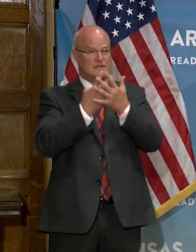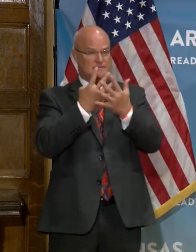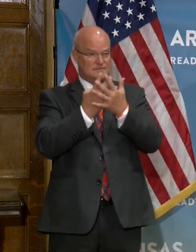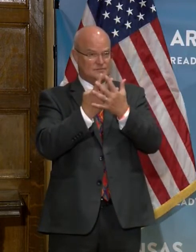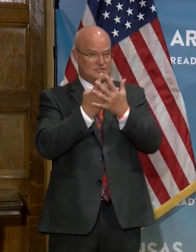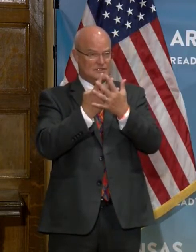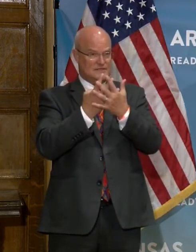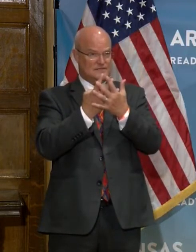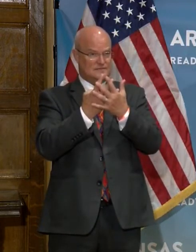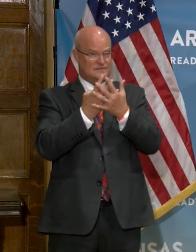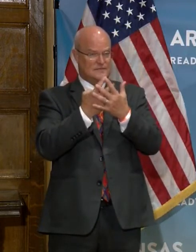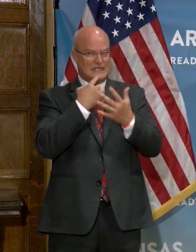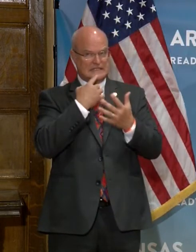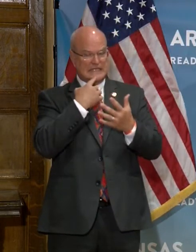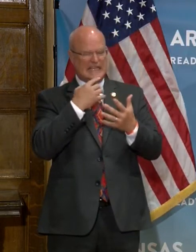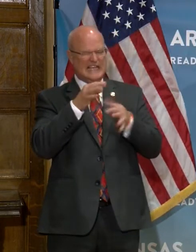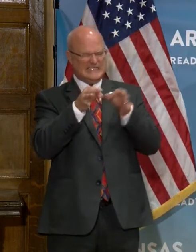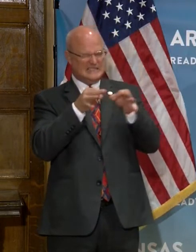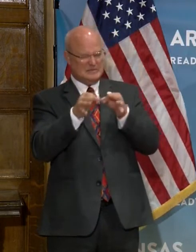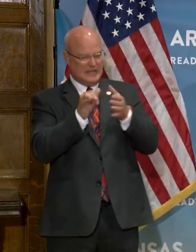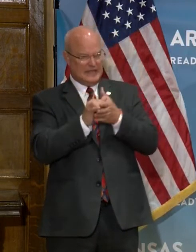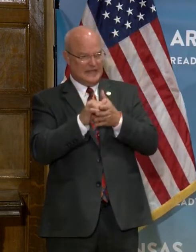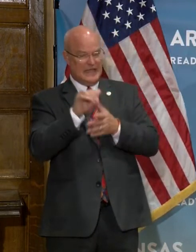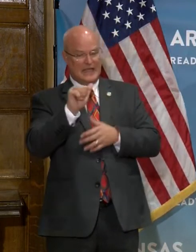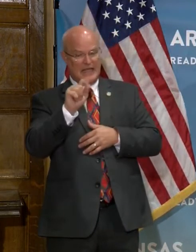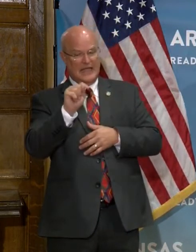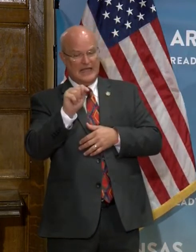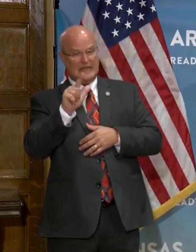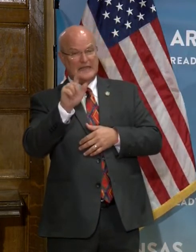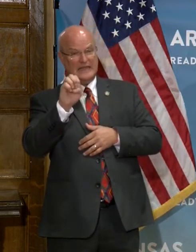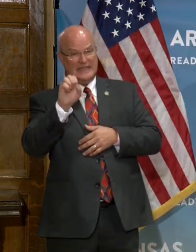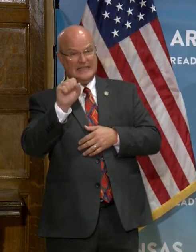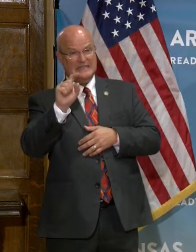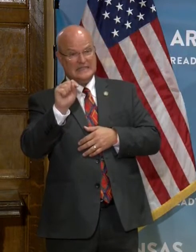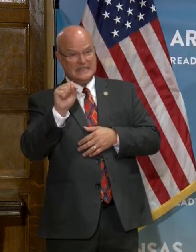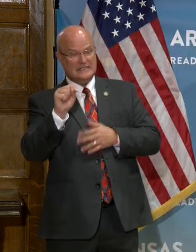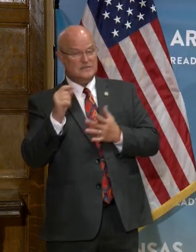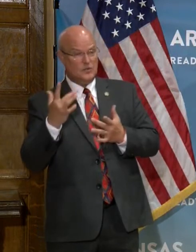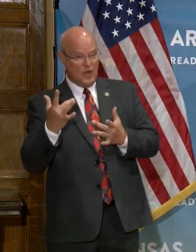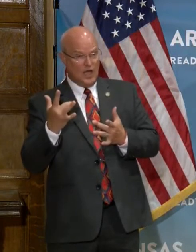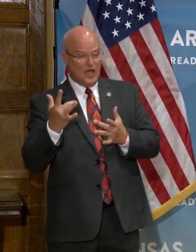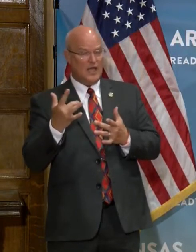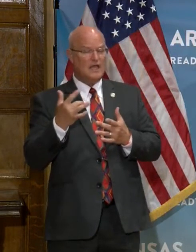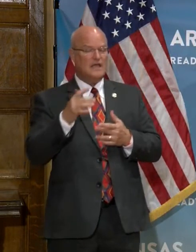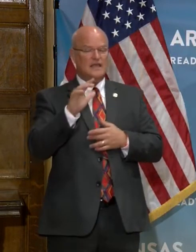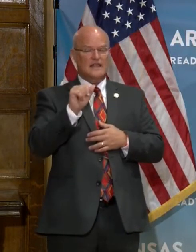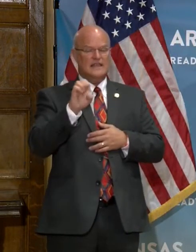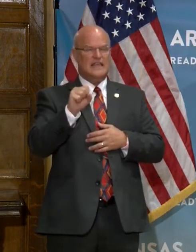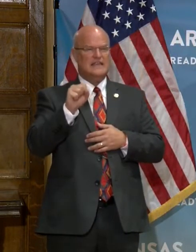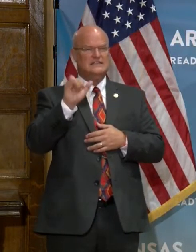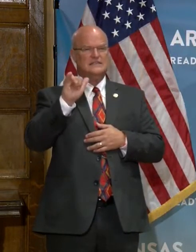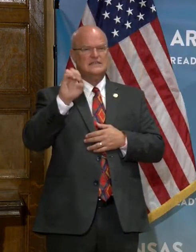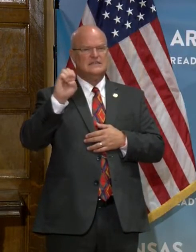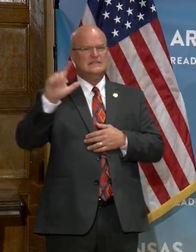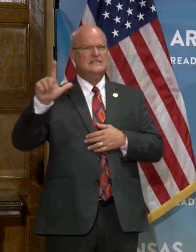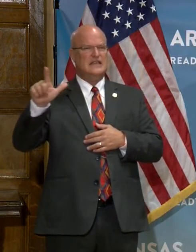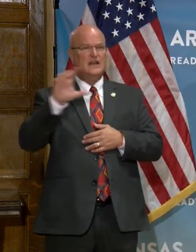correctional facilities. I'll explain the at least because the cases in Yell